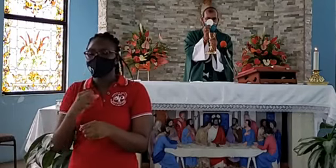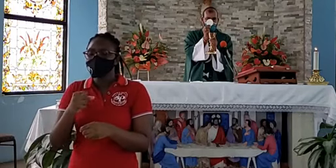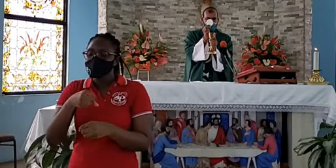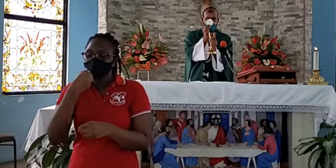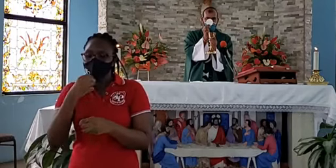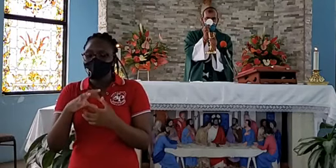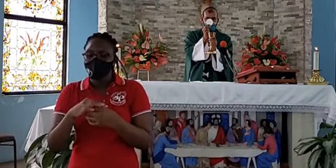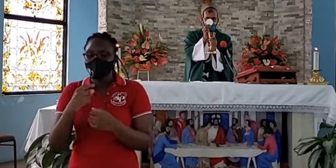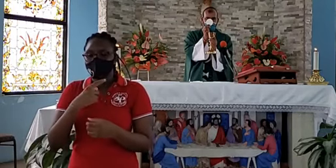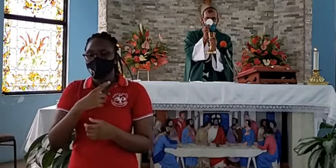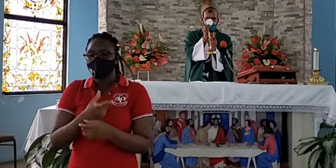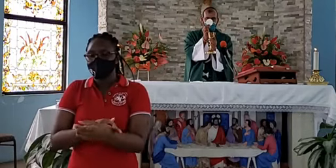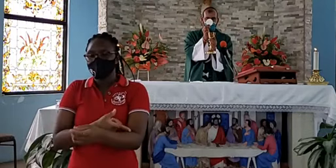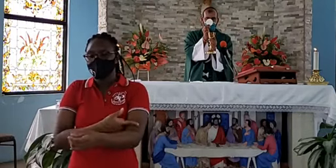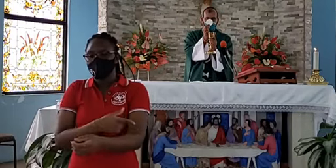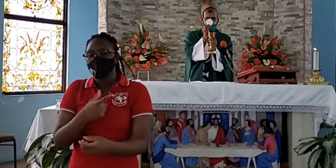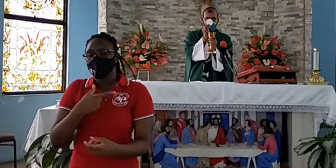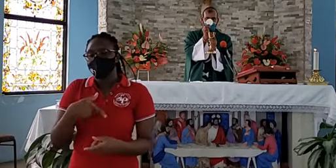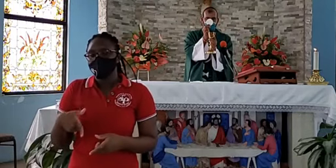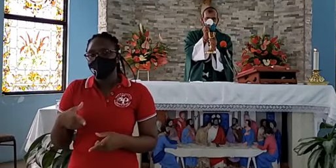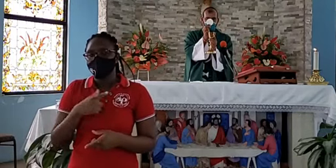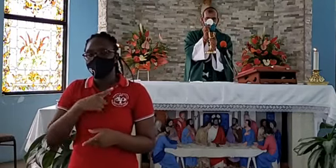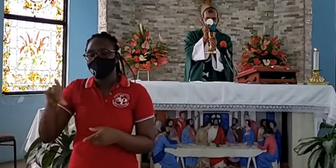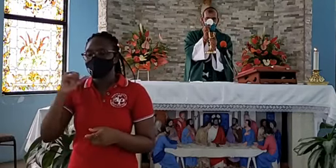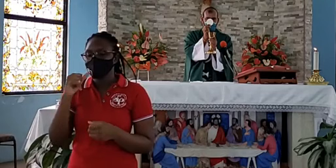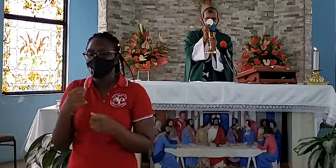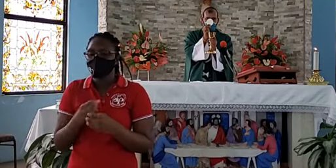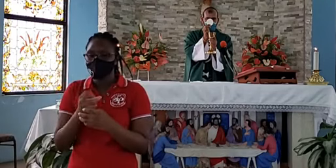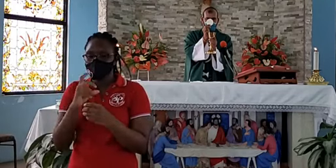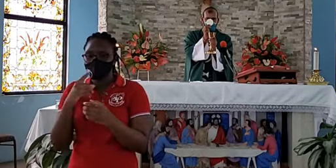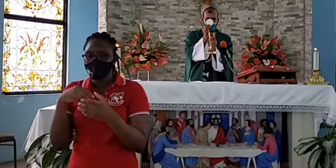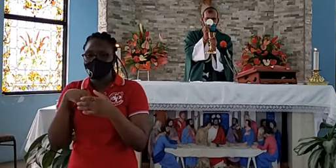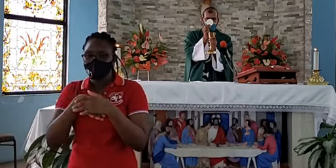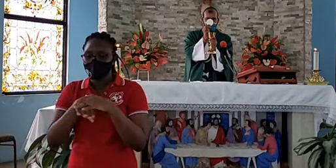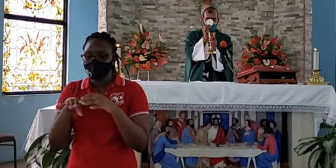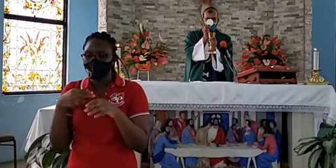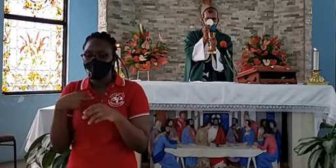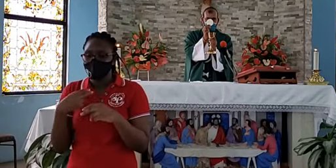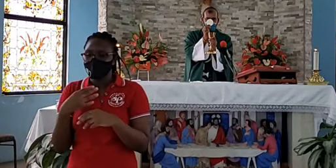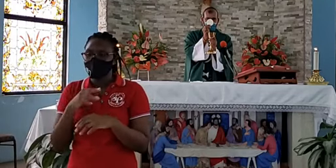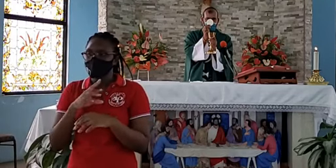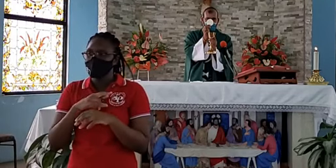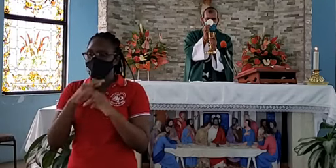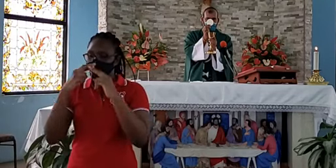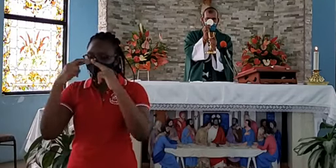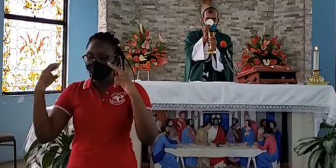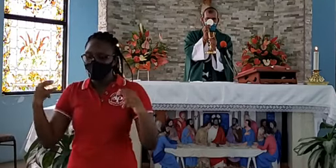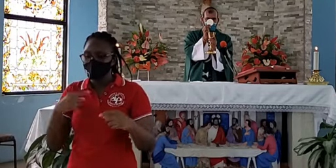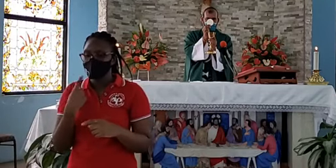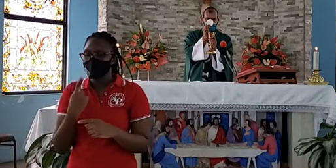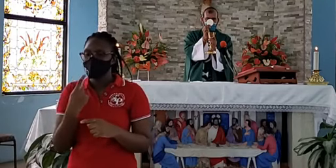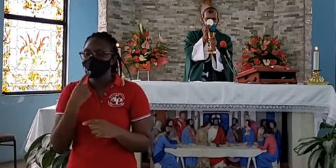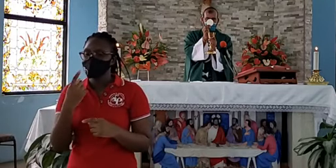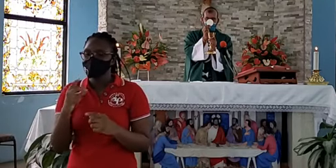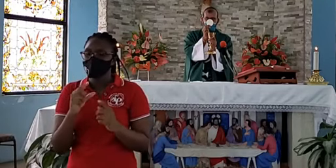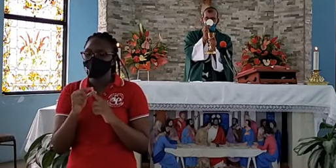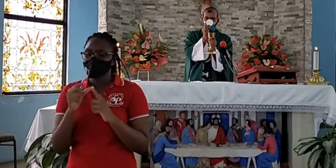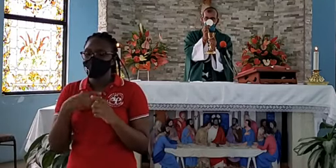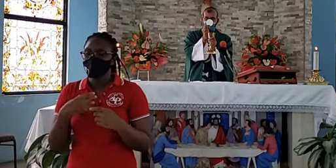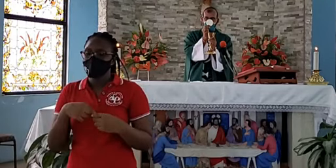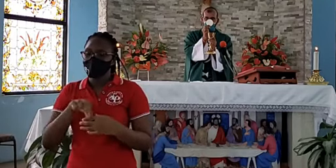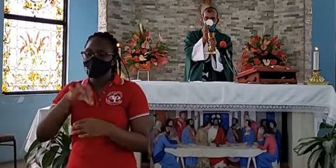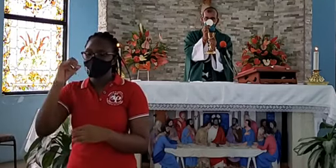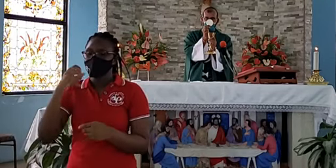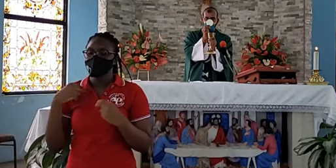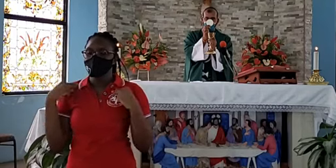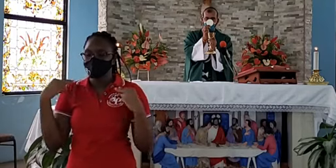of the Lamb. Lord, I am not worthy that you should enter under my roof, but only say the word